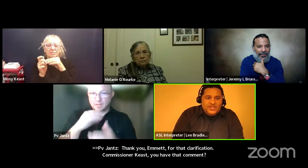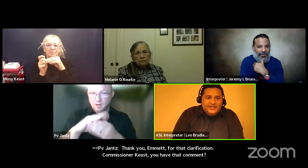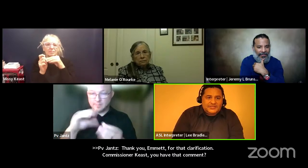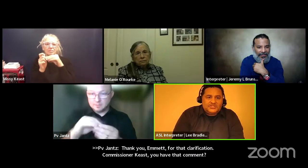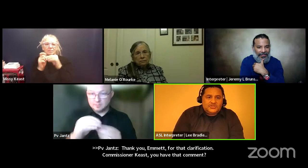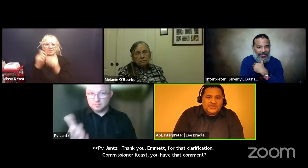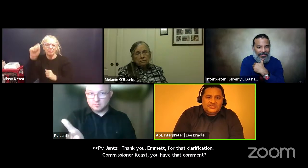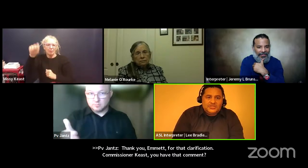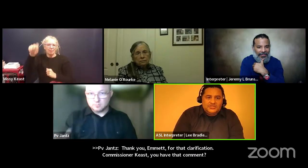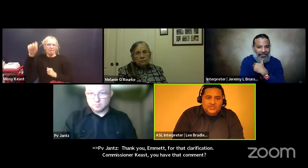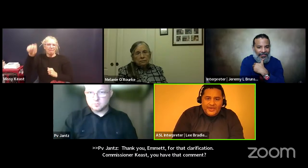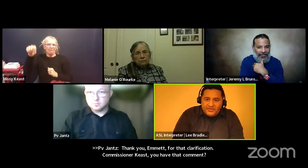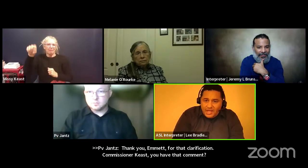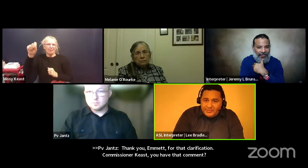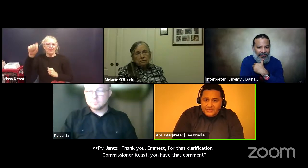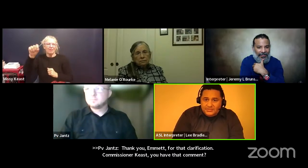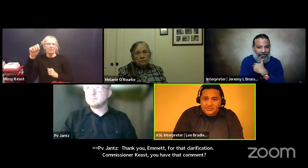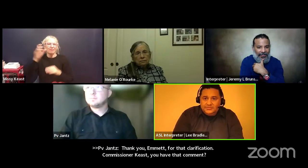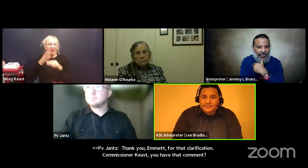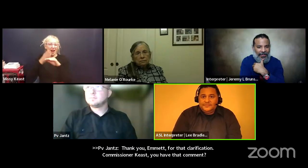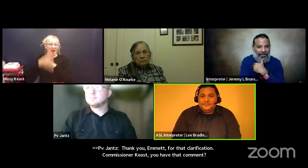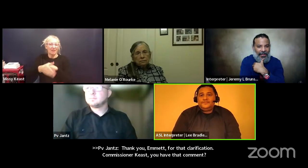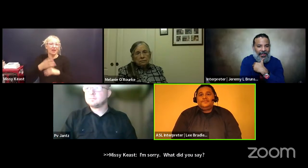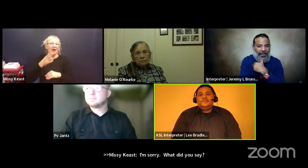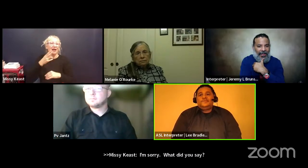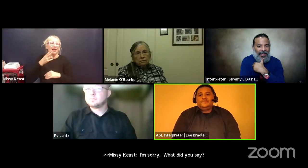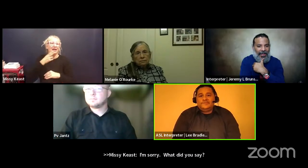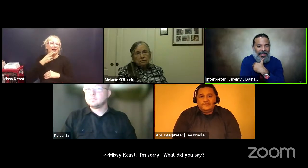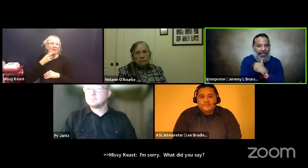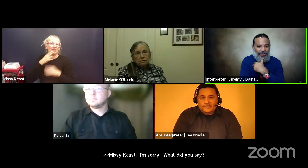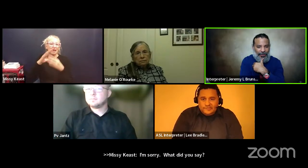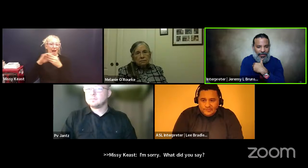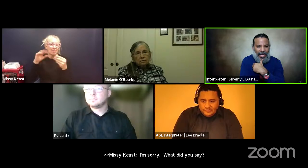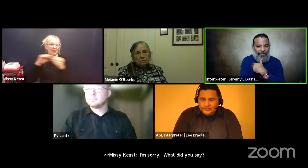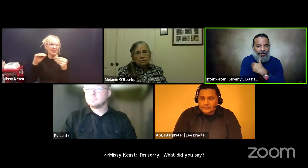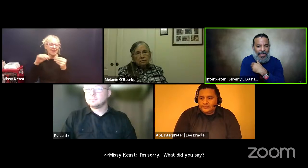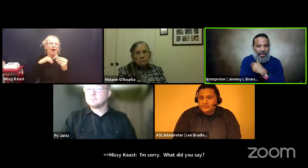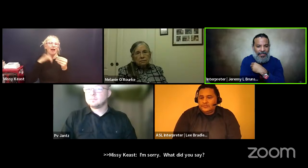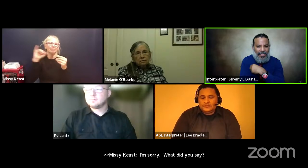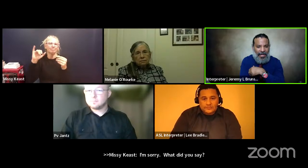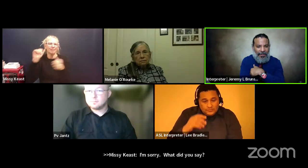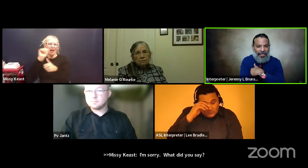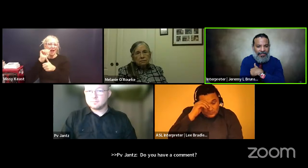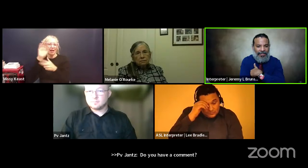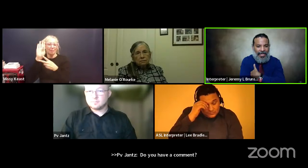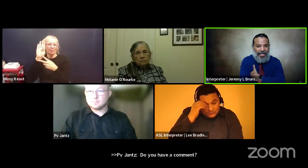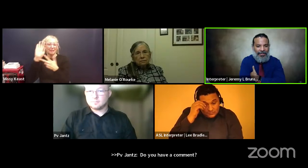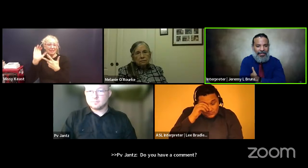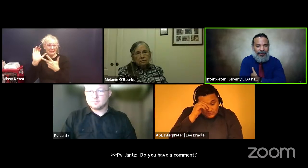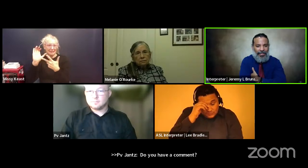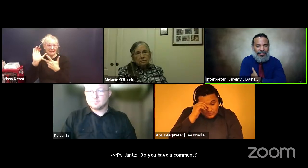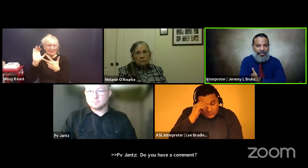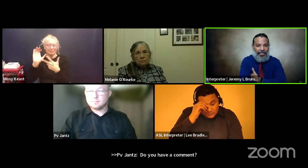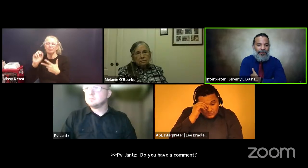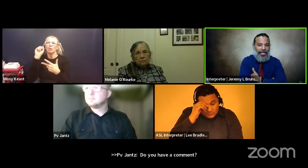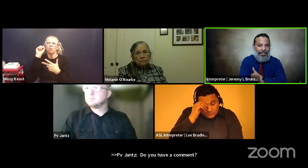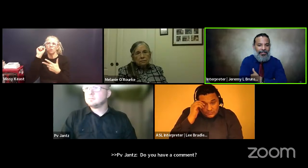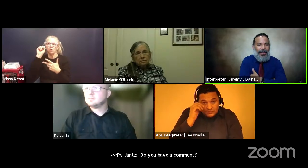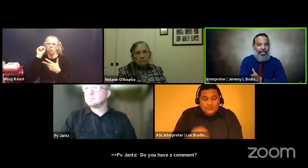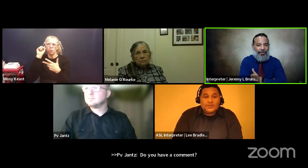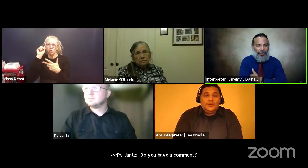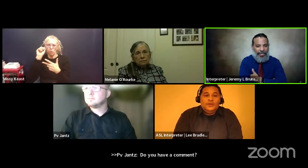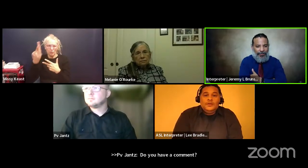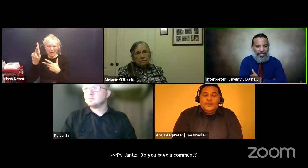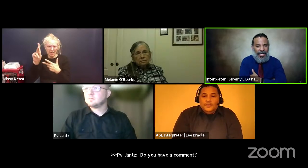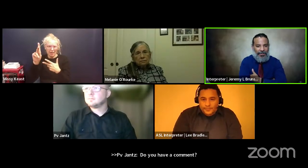Commissioner Jantz, Commissioner Keast, do you have a comment? I do. After Emmett's comments, I realized, okay, right,